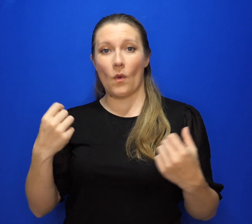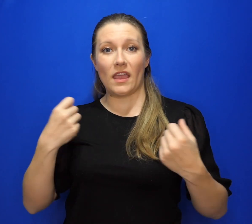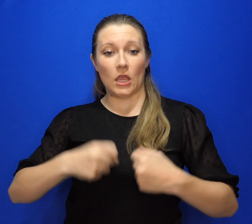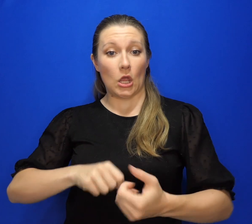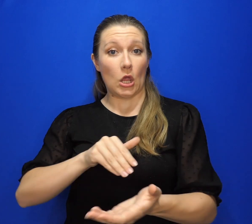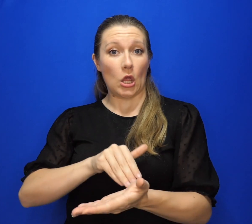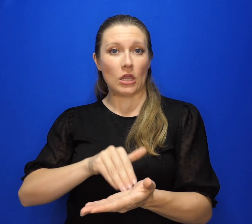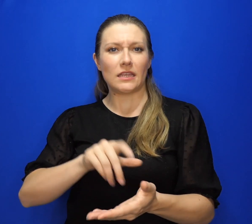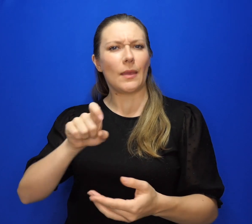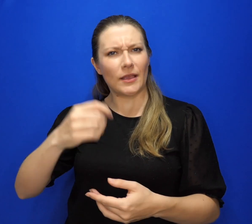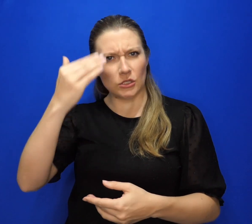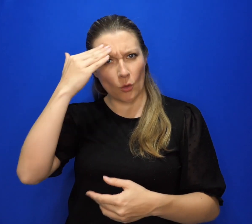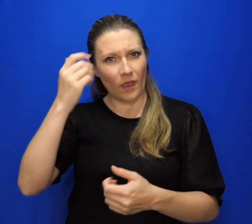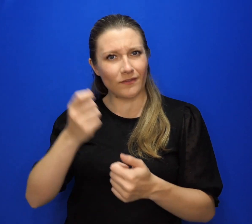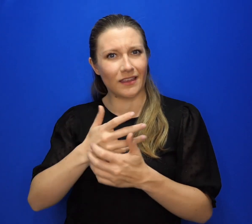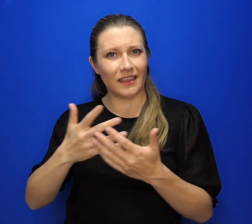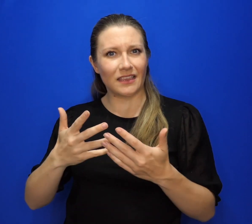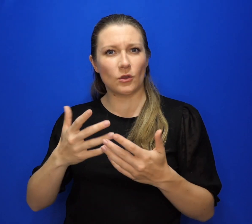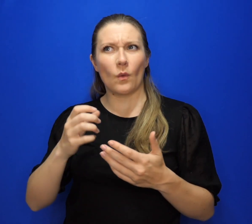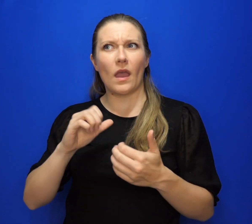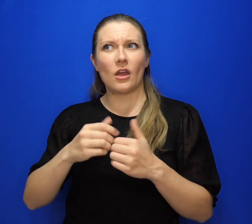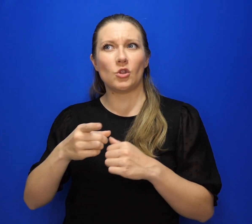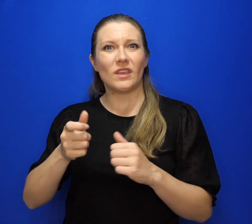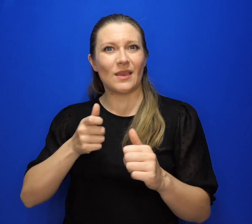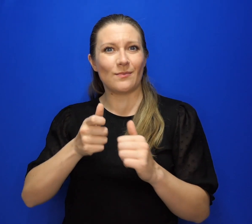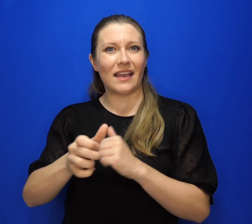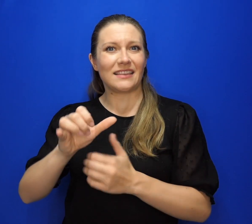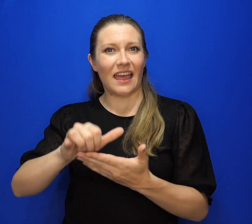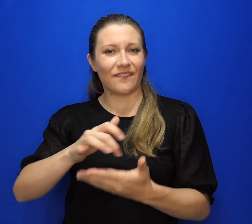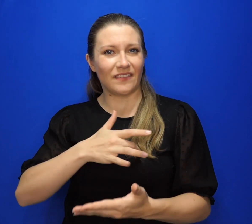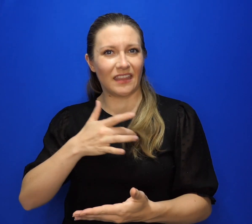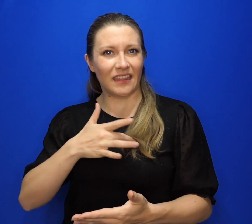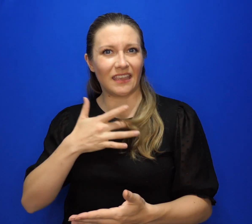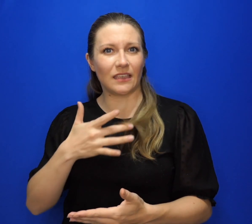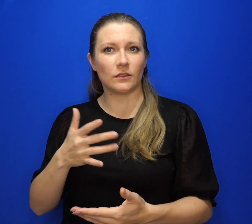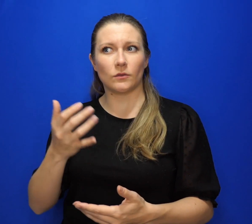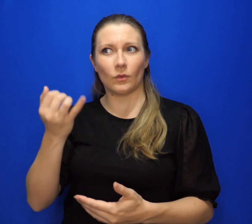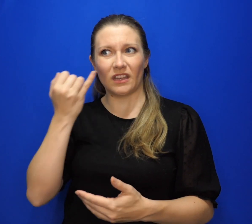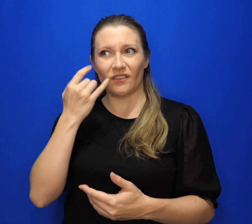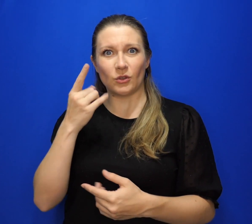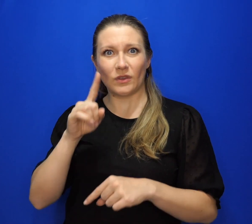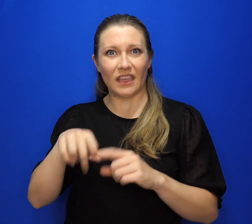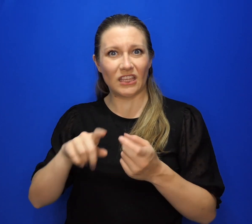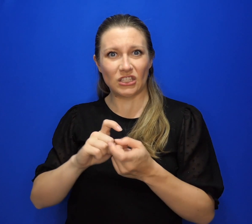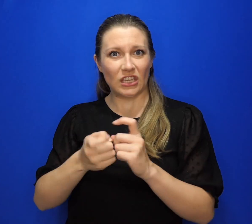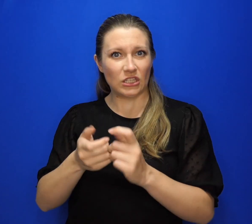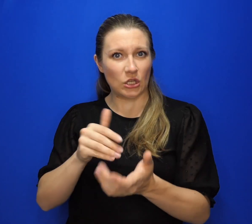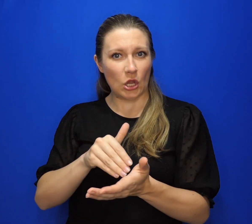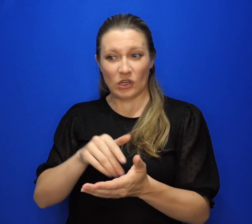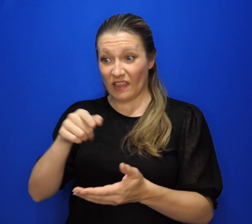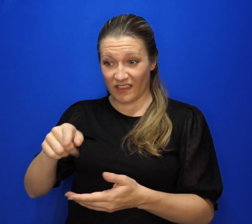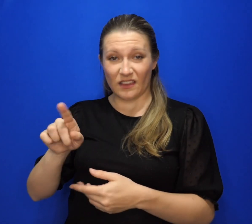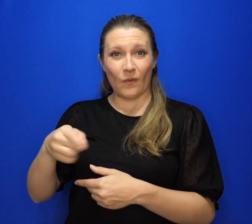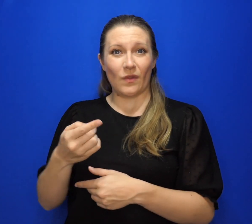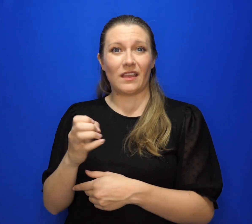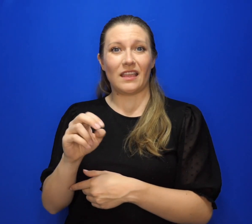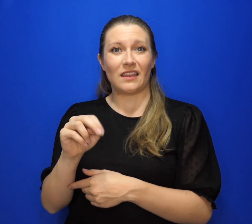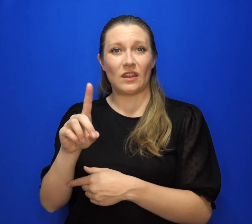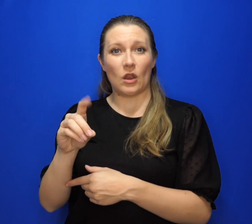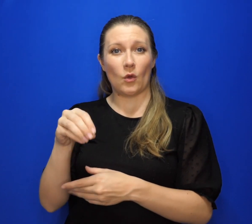before you make a change? And what if you can't change? What if you live in a small town and this is the endo? And that's true. And that's it, you